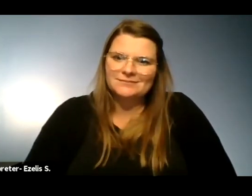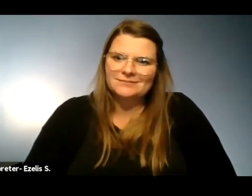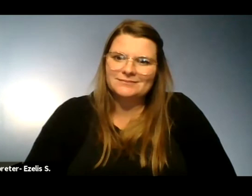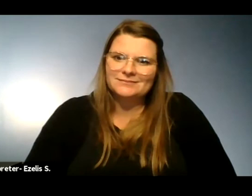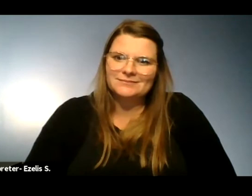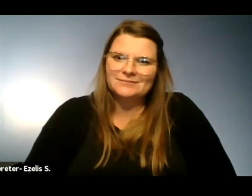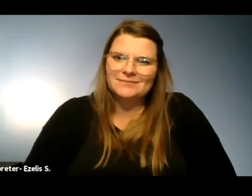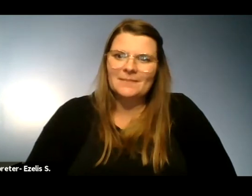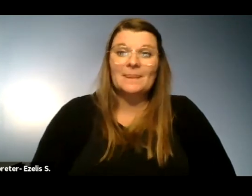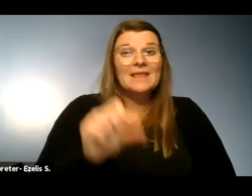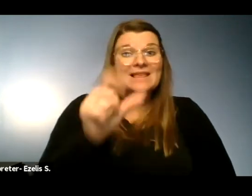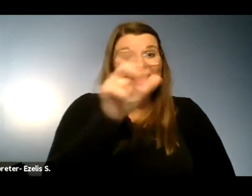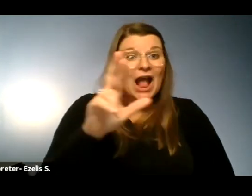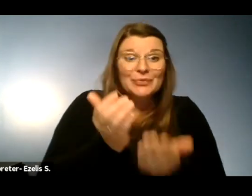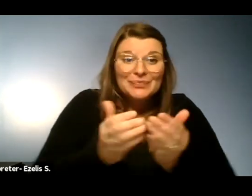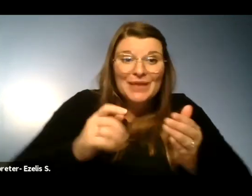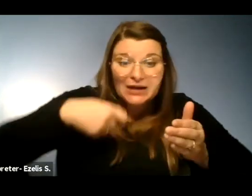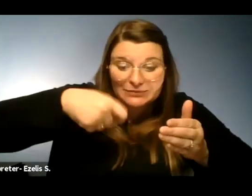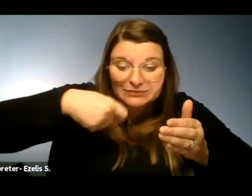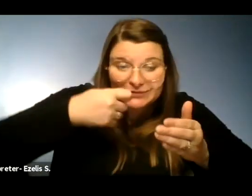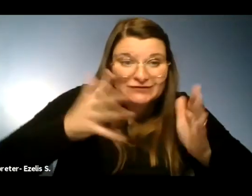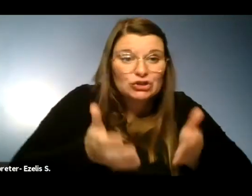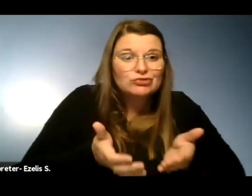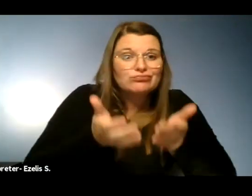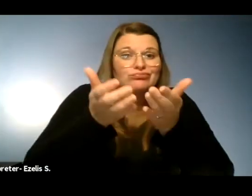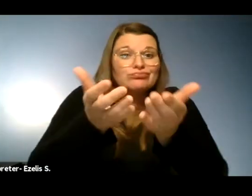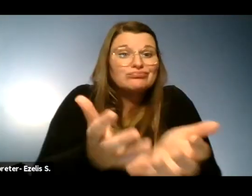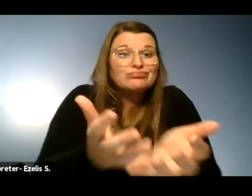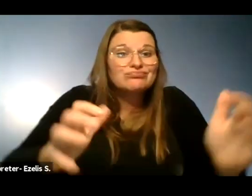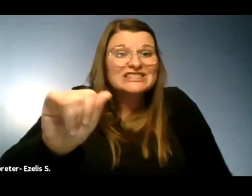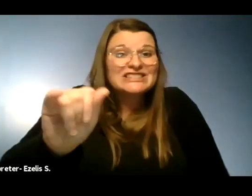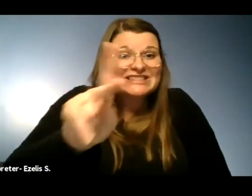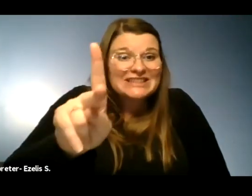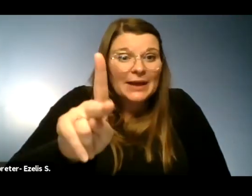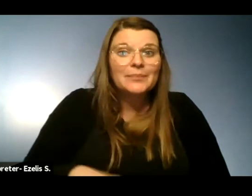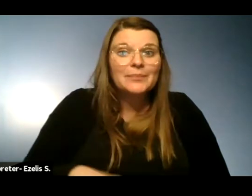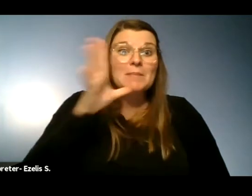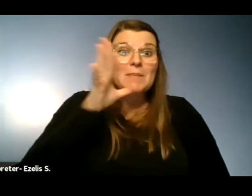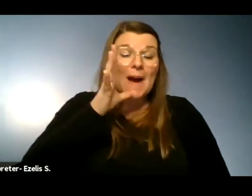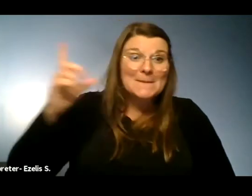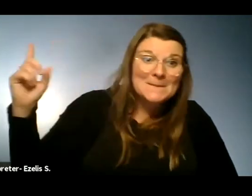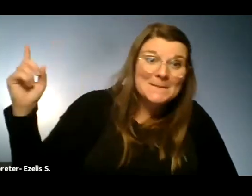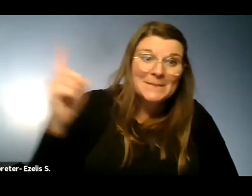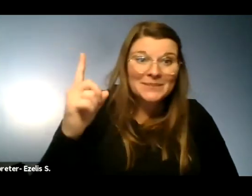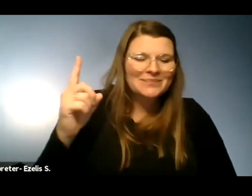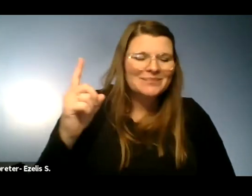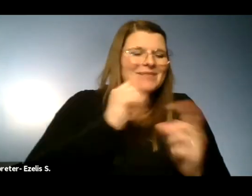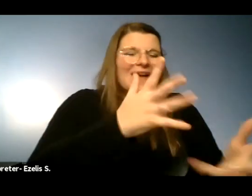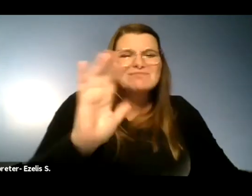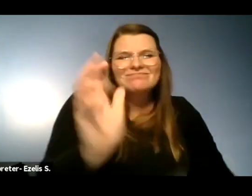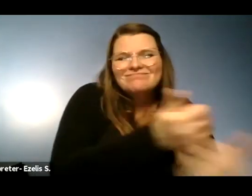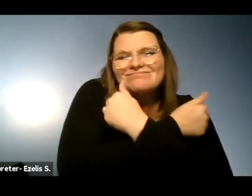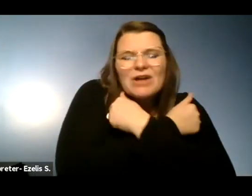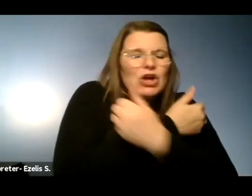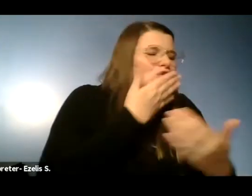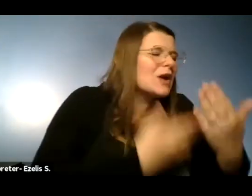Skyler finished his cereal and brought his bowl to the sink. Just as he did, in came his mom. She gave him a hug. Good